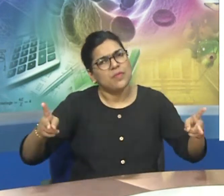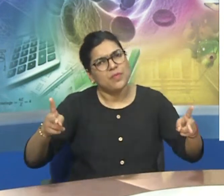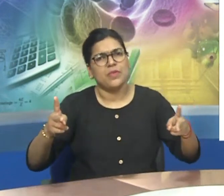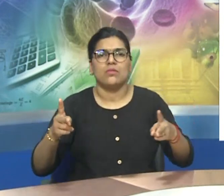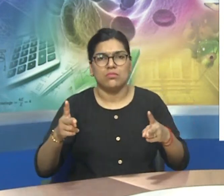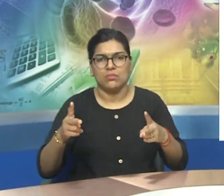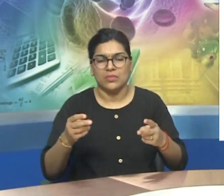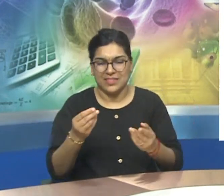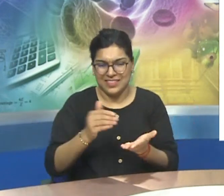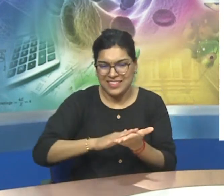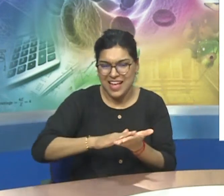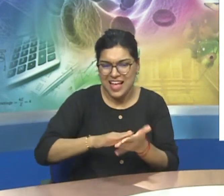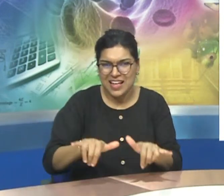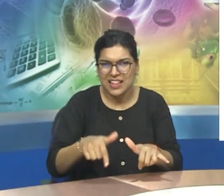Transportation.